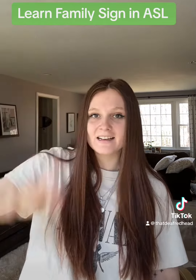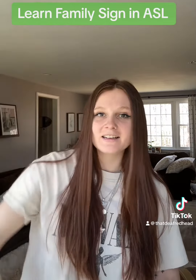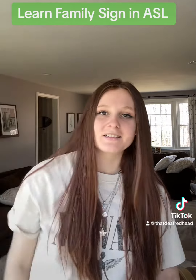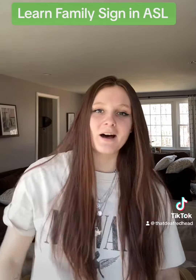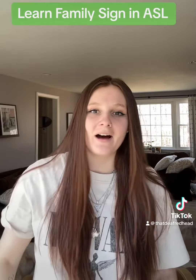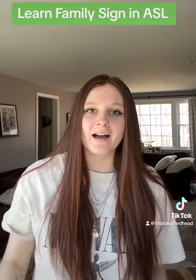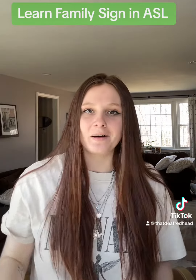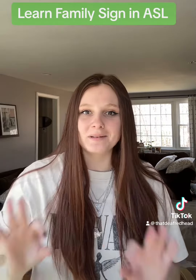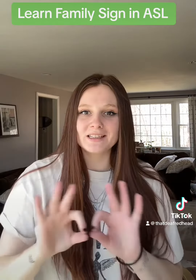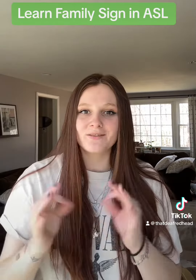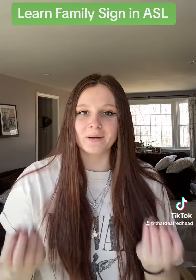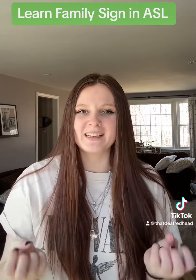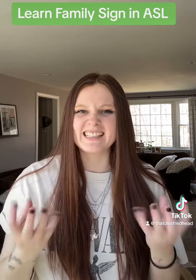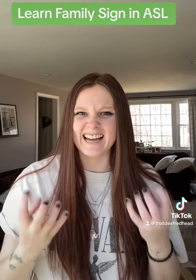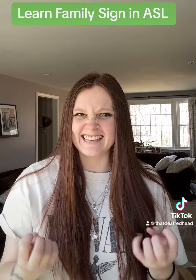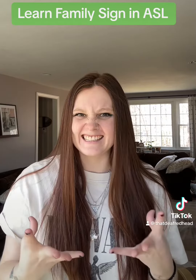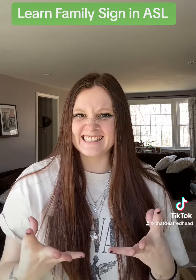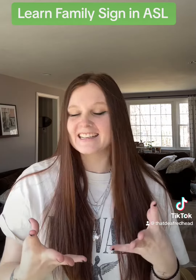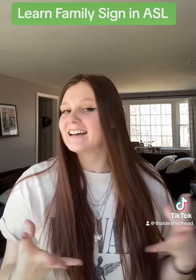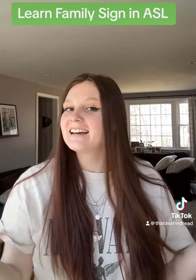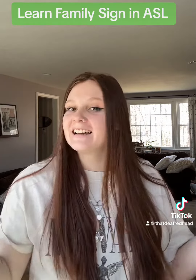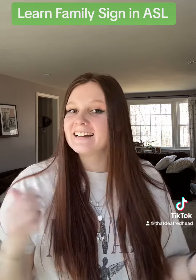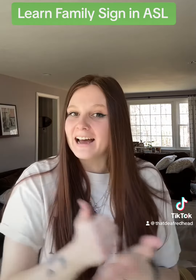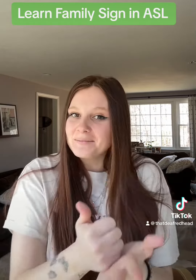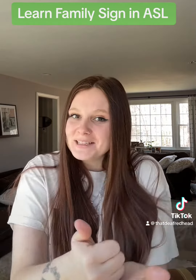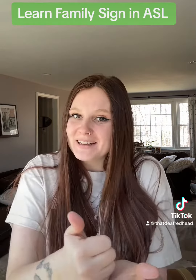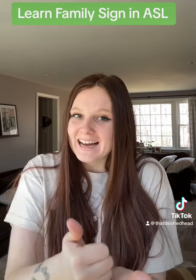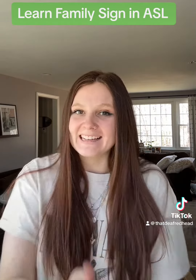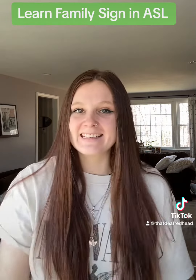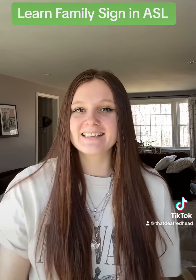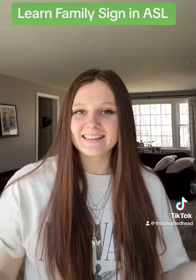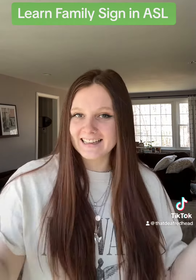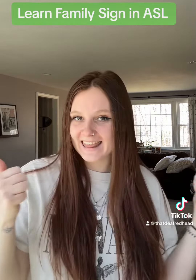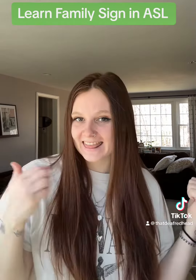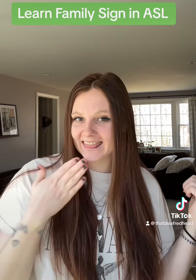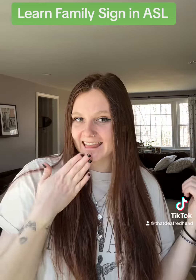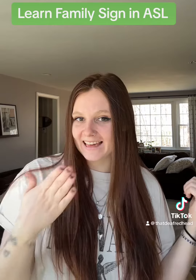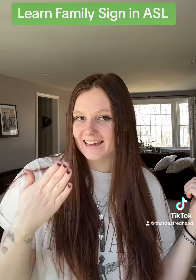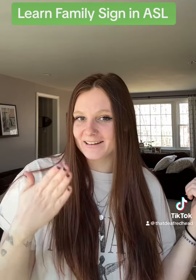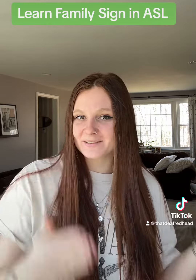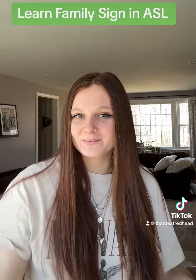So I hope these family signs helps you guys. Thank you.